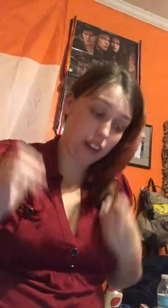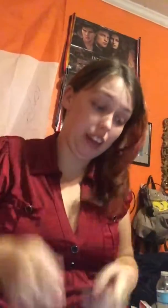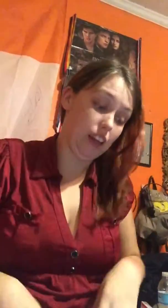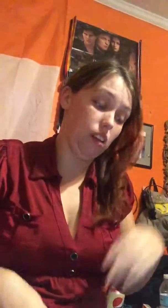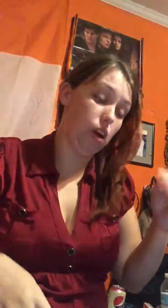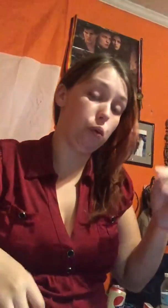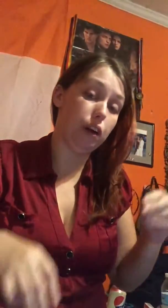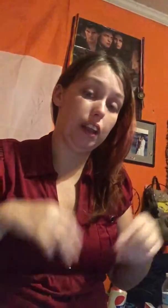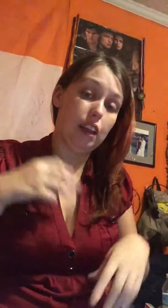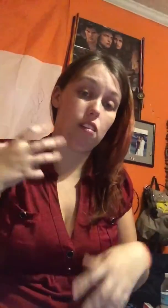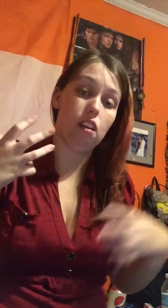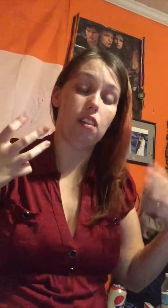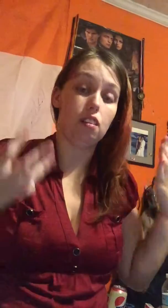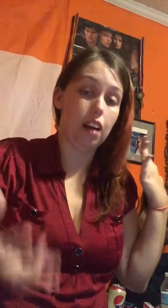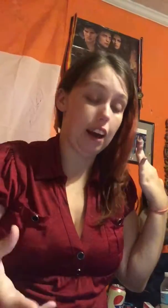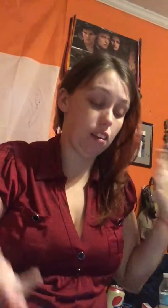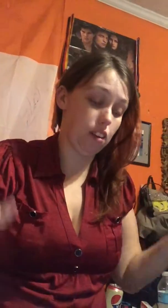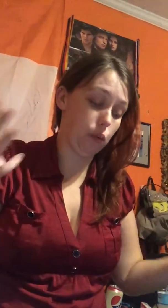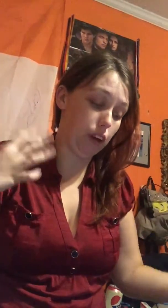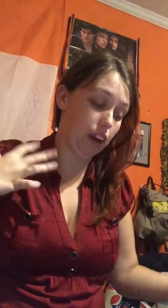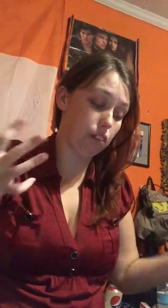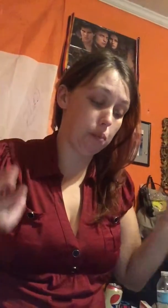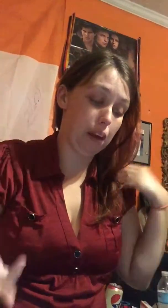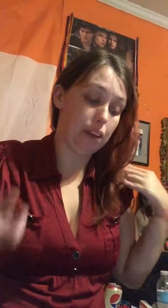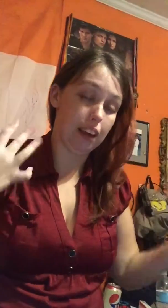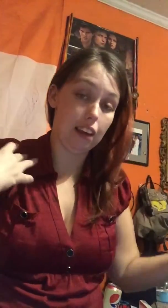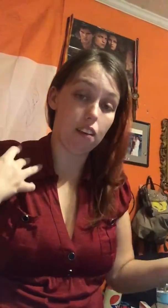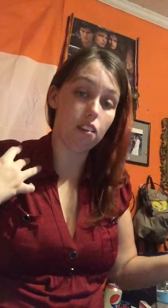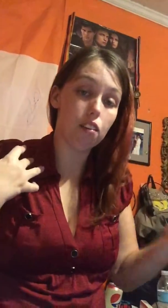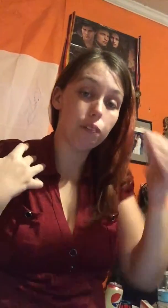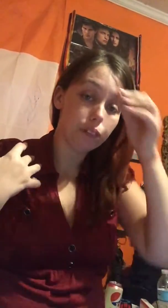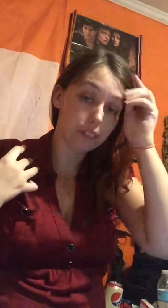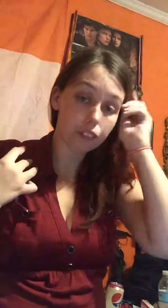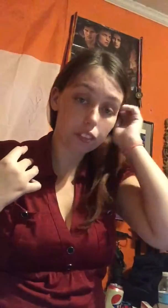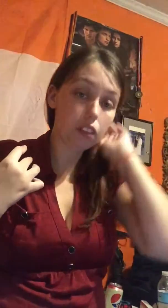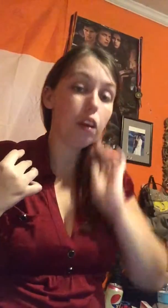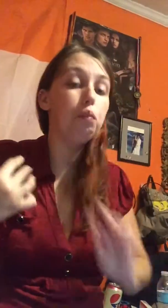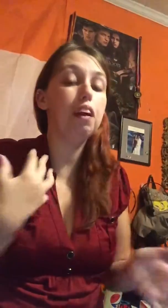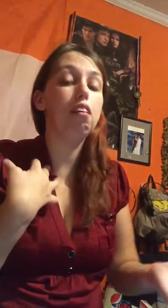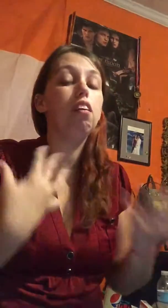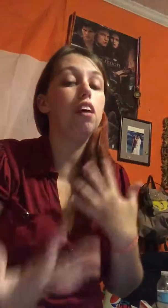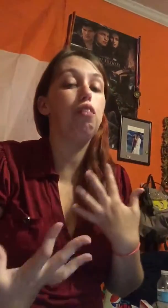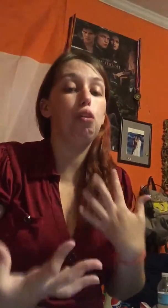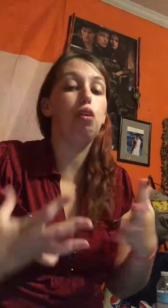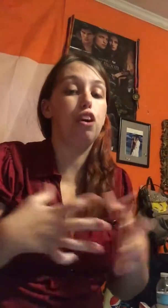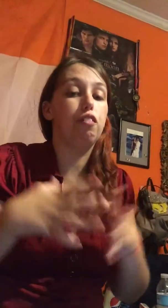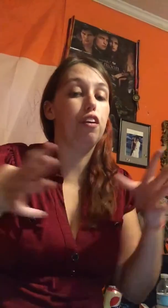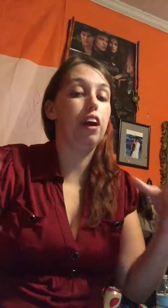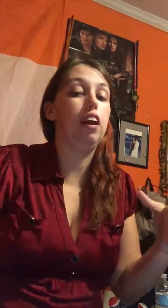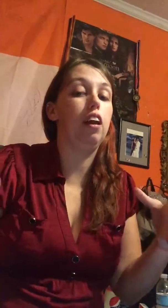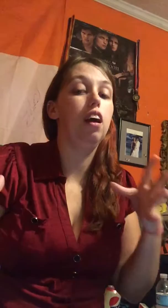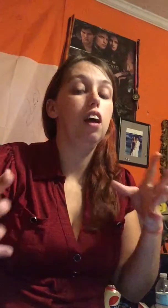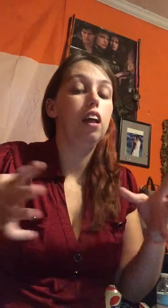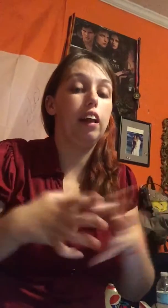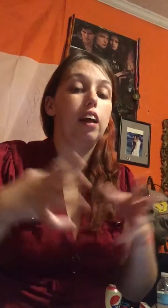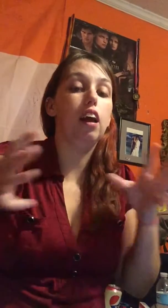in what it thinks the size and weight of the baby is but it still gives you a good variety like a